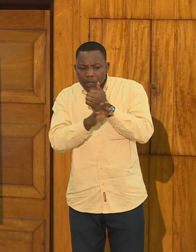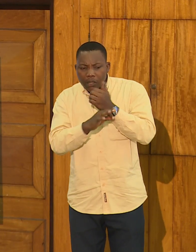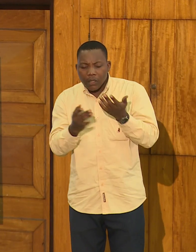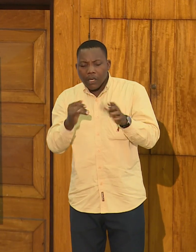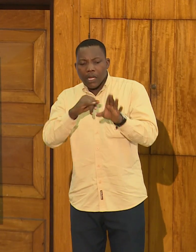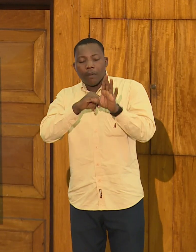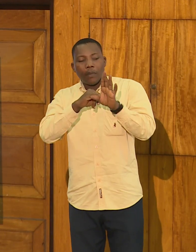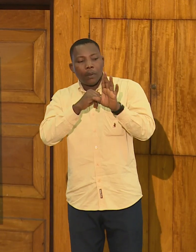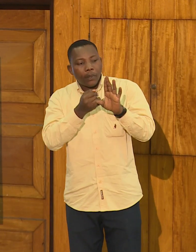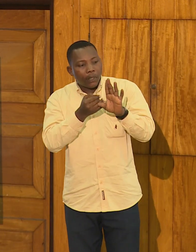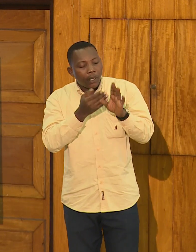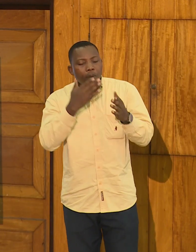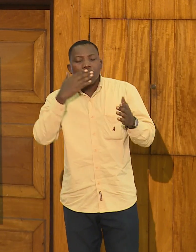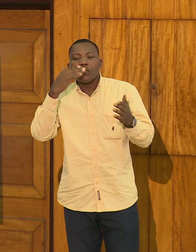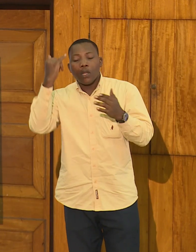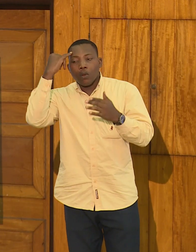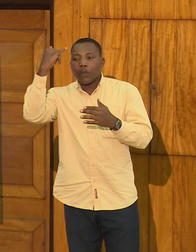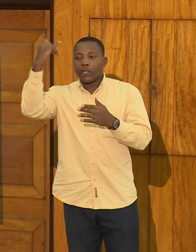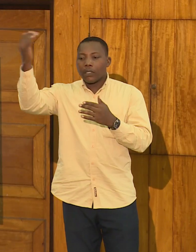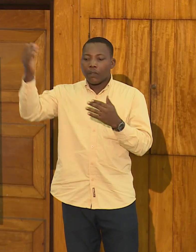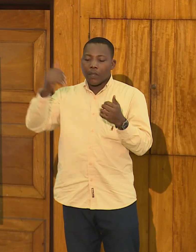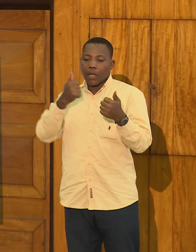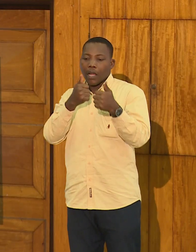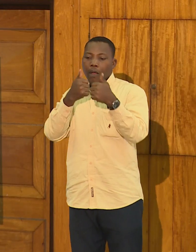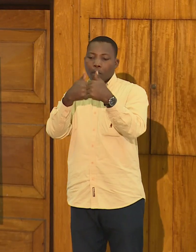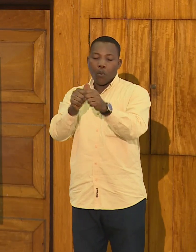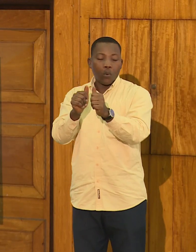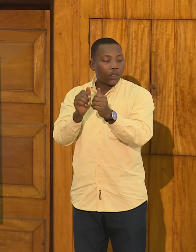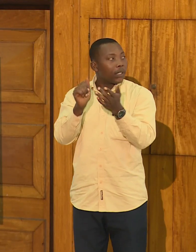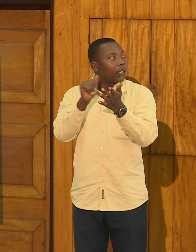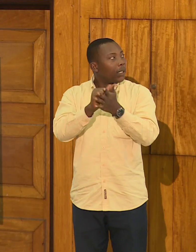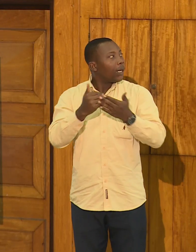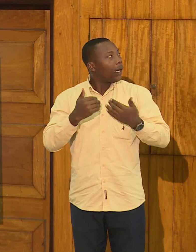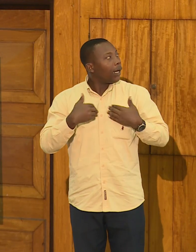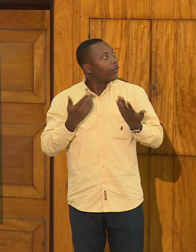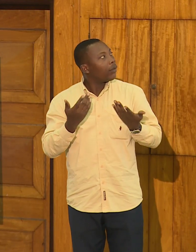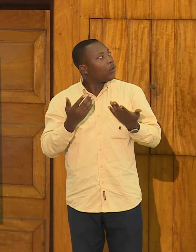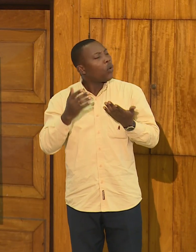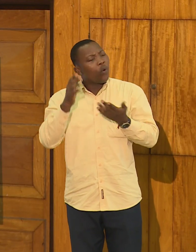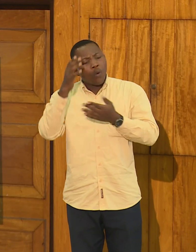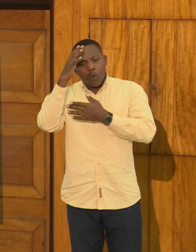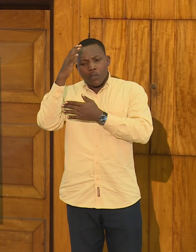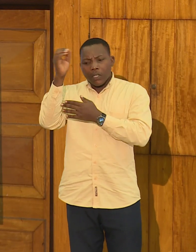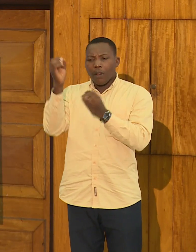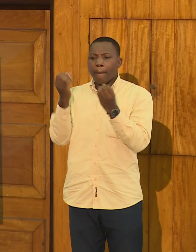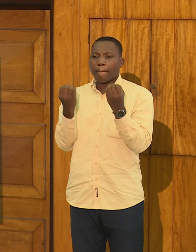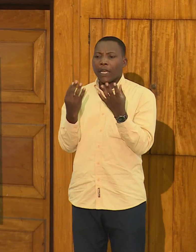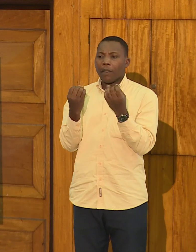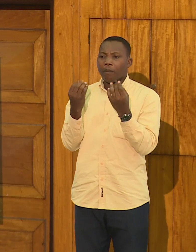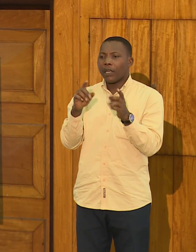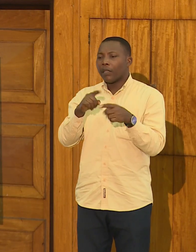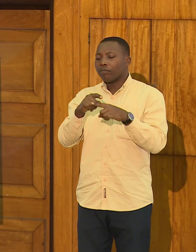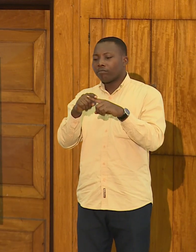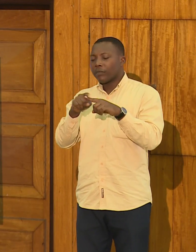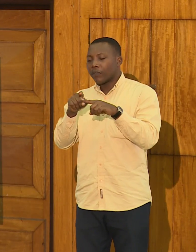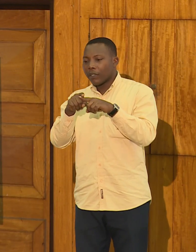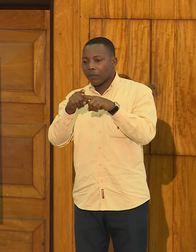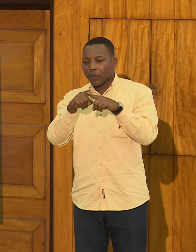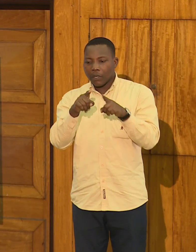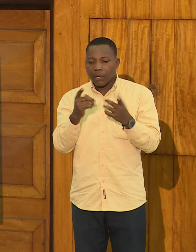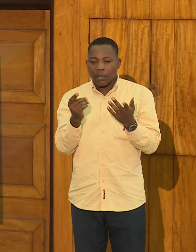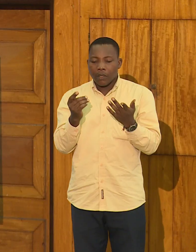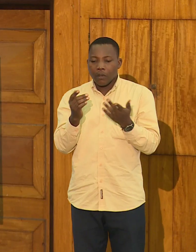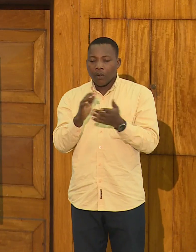approach which was grounded in the ecological model, and it considered multiple layers of influence on health,